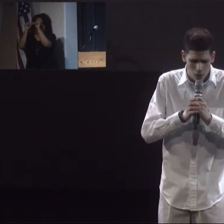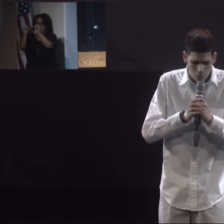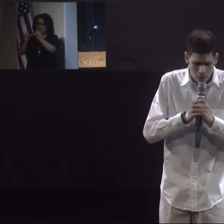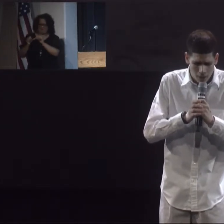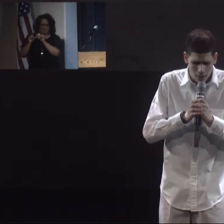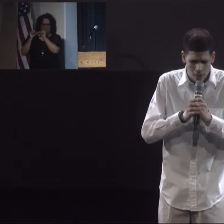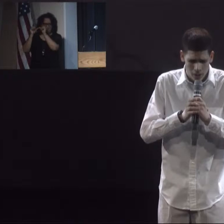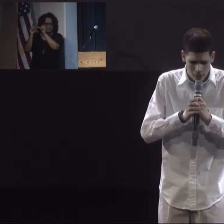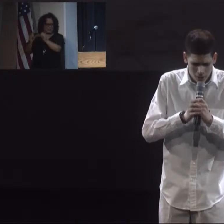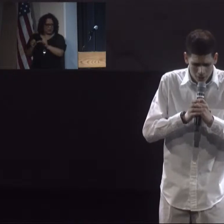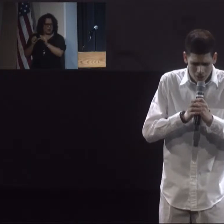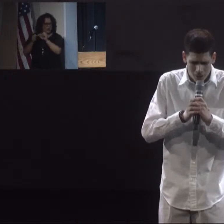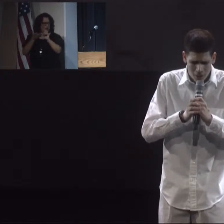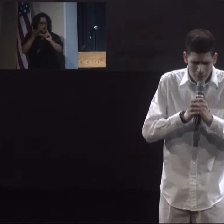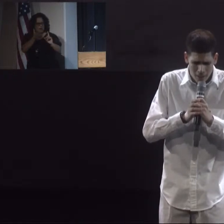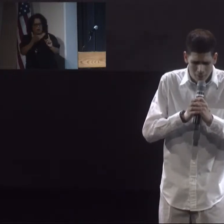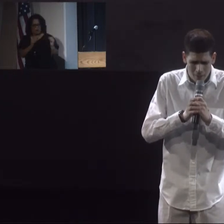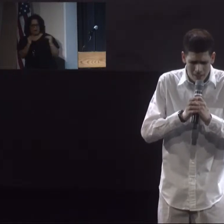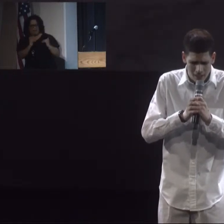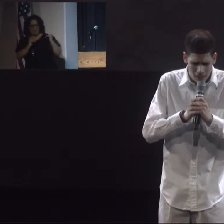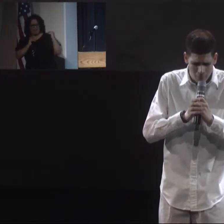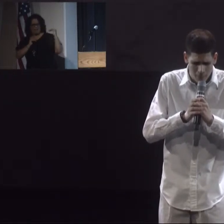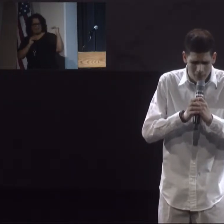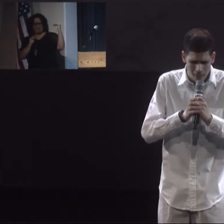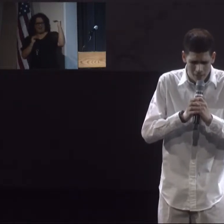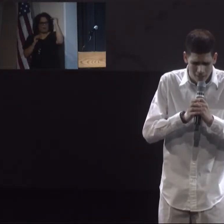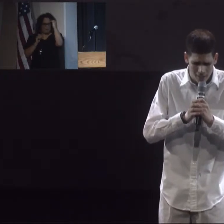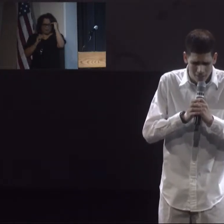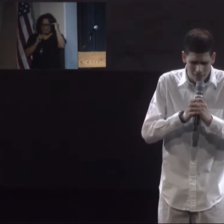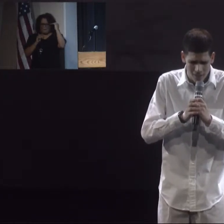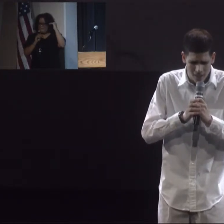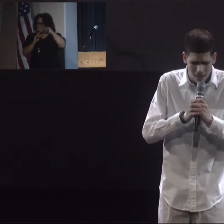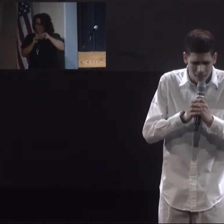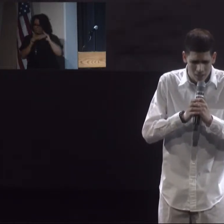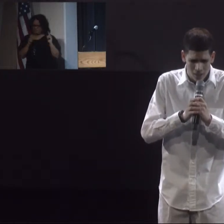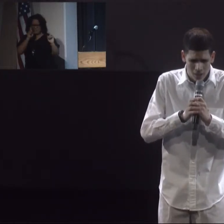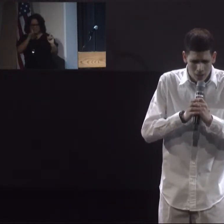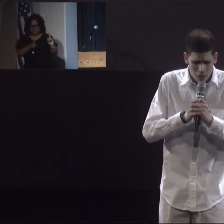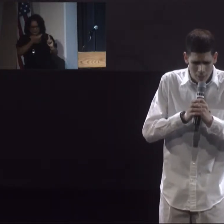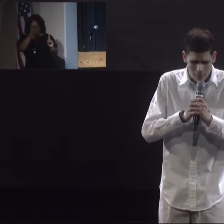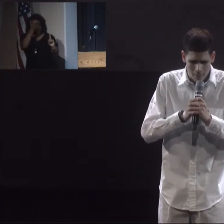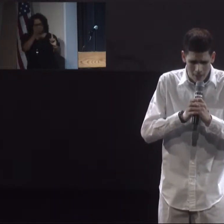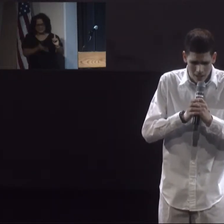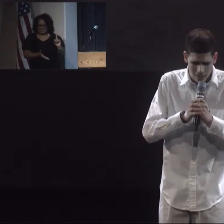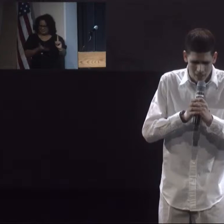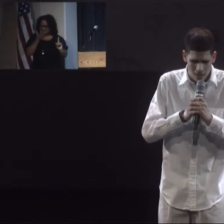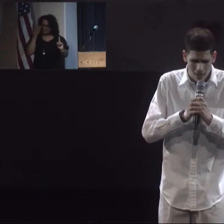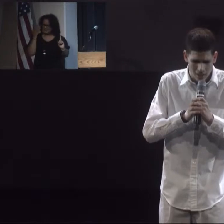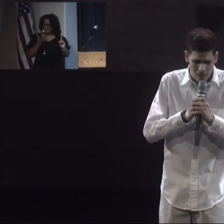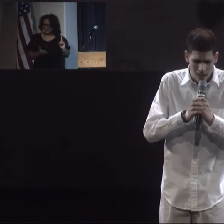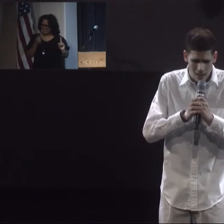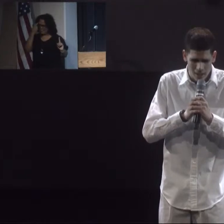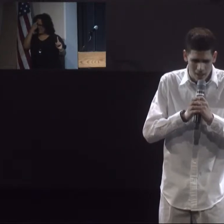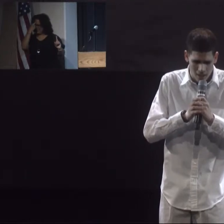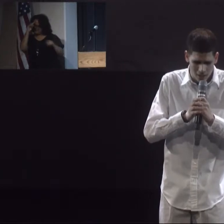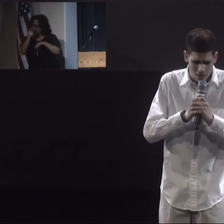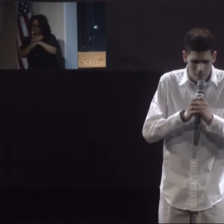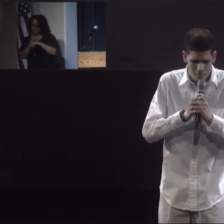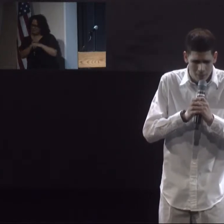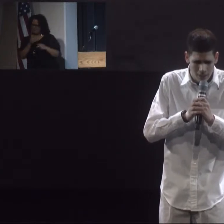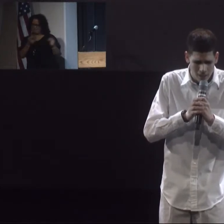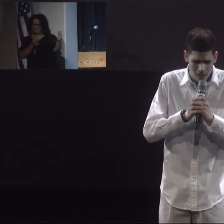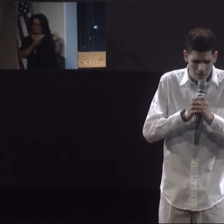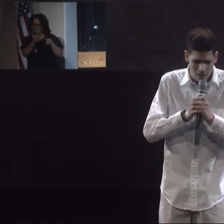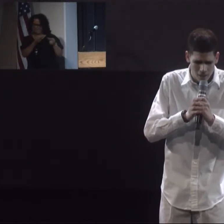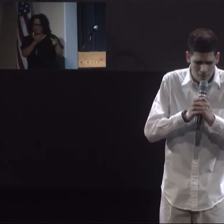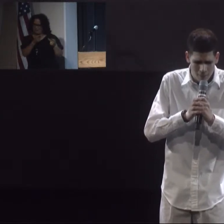mind. Whoa, you're so out of my league, but I think tonight you've been making a lot of eyes at